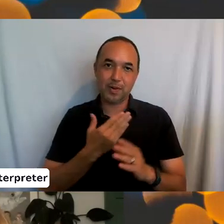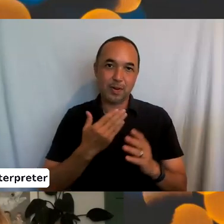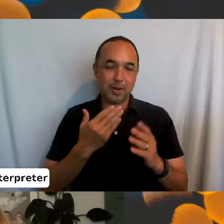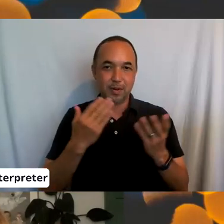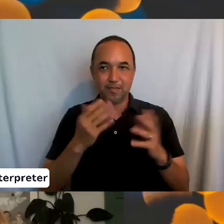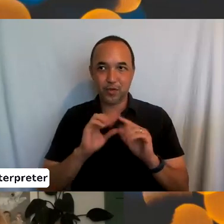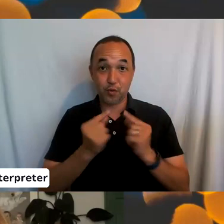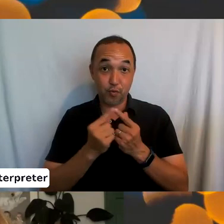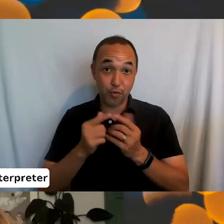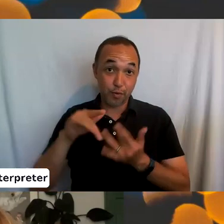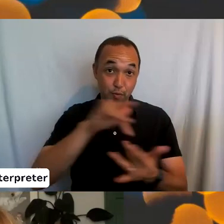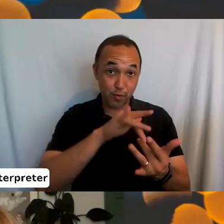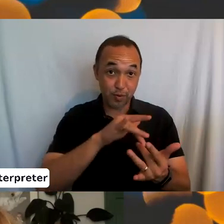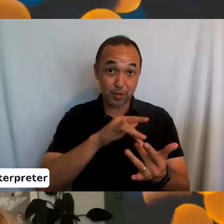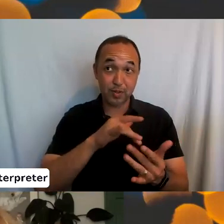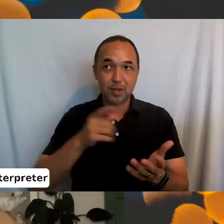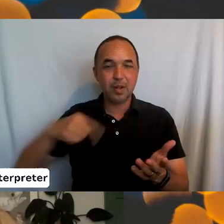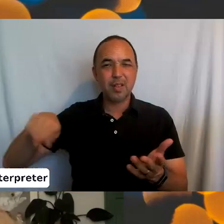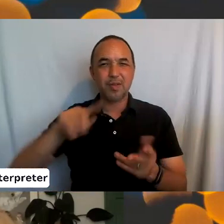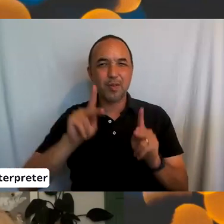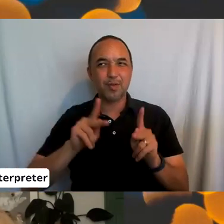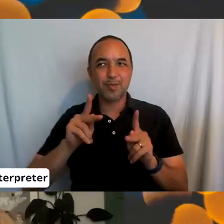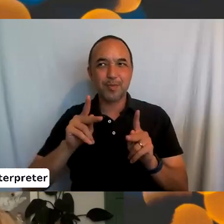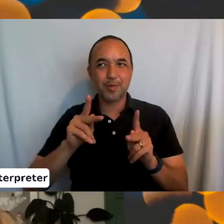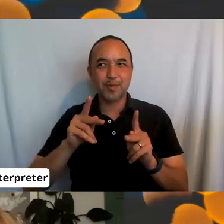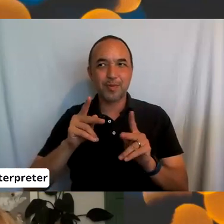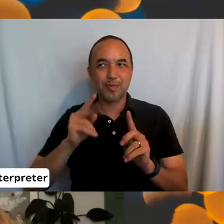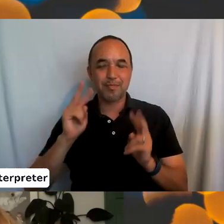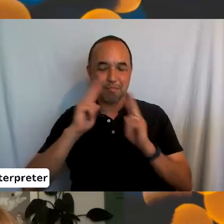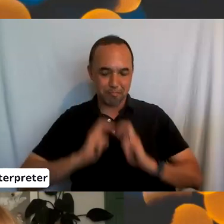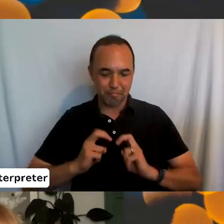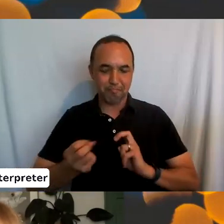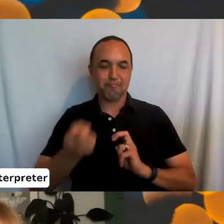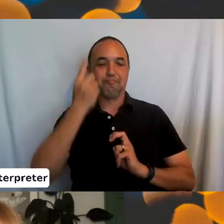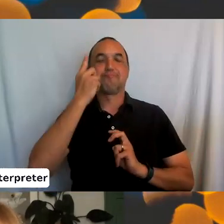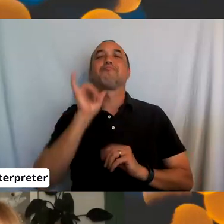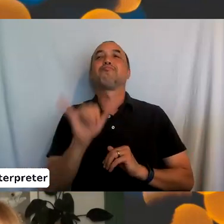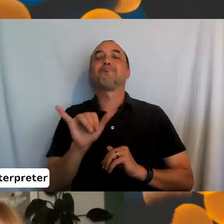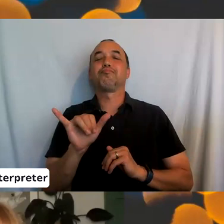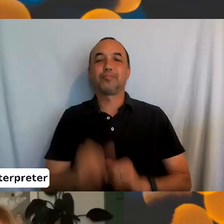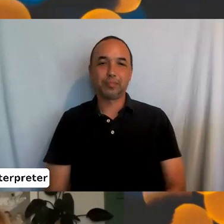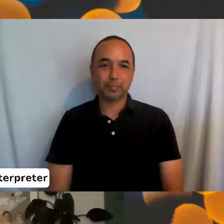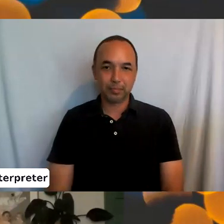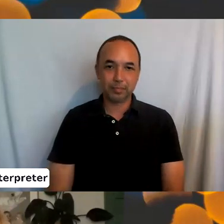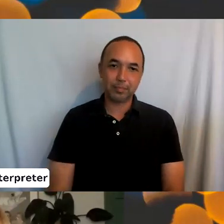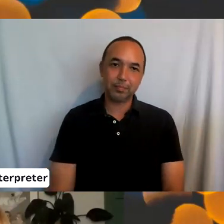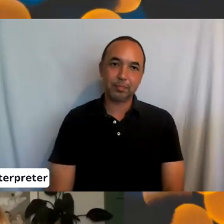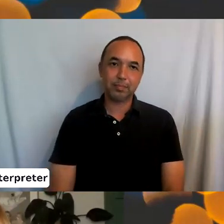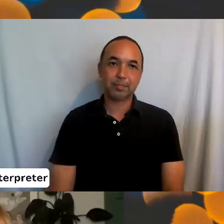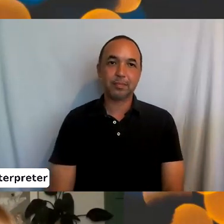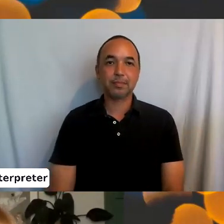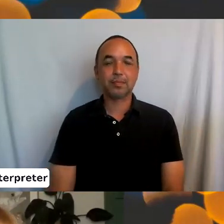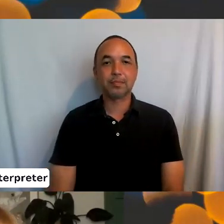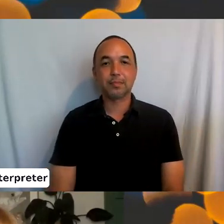those people out because they become aware of themselves and what they're doing. So. That's great. That's a good one. Good one.